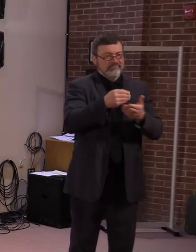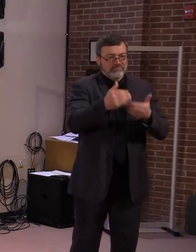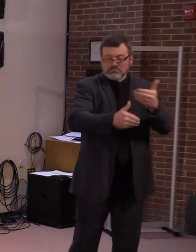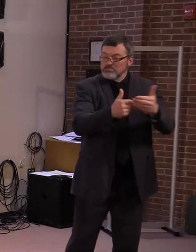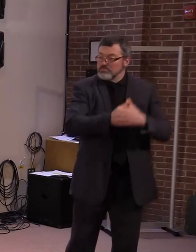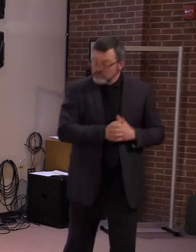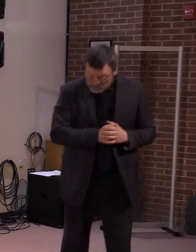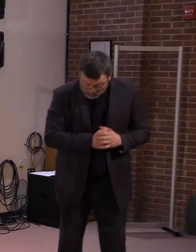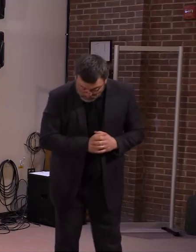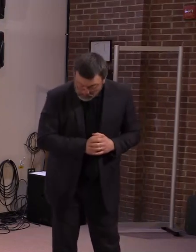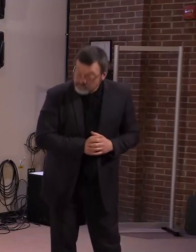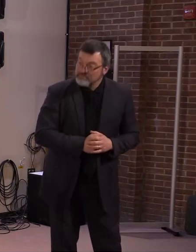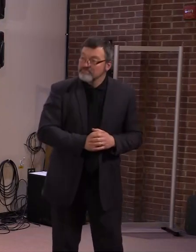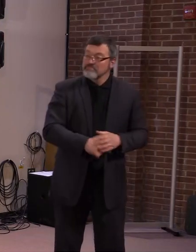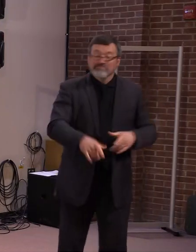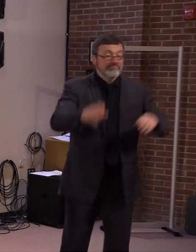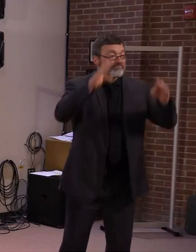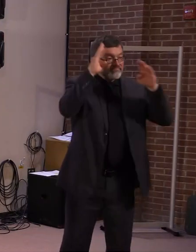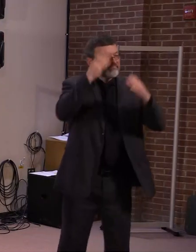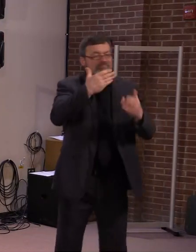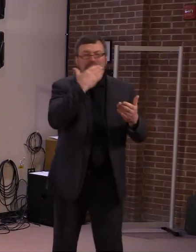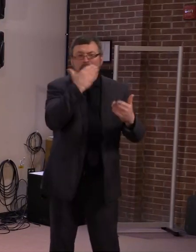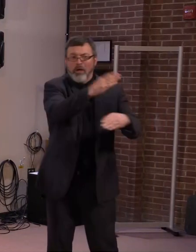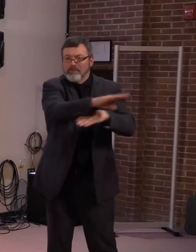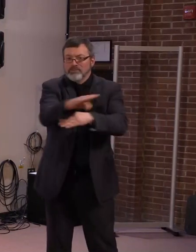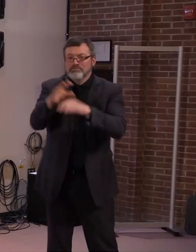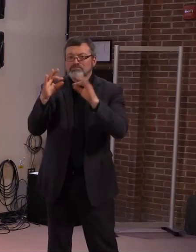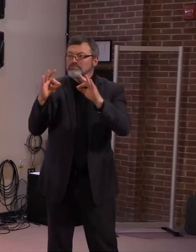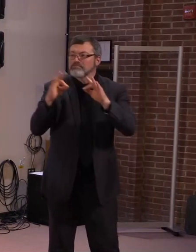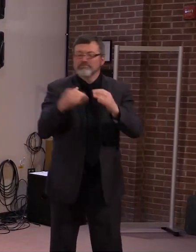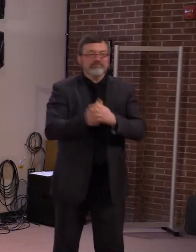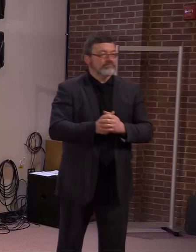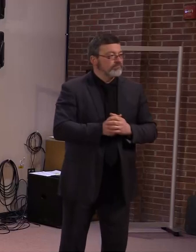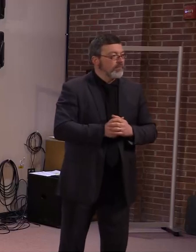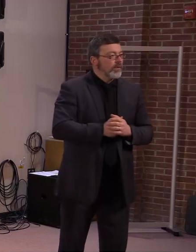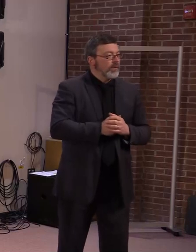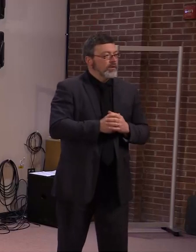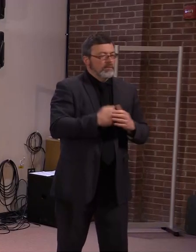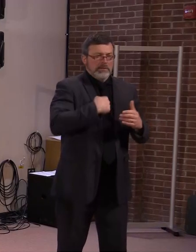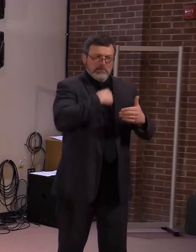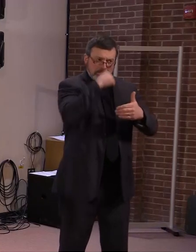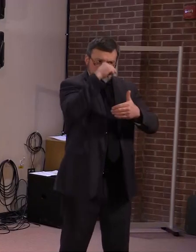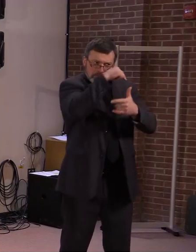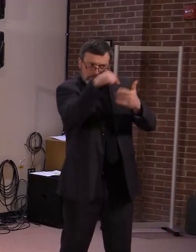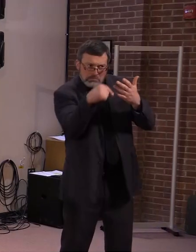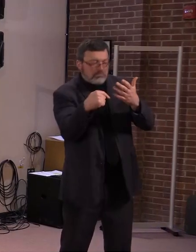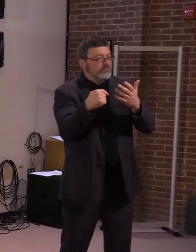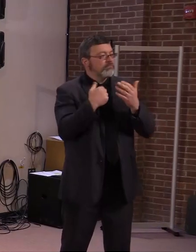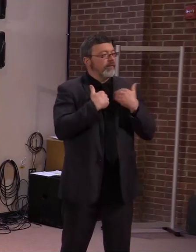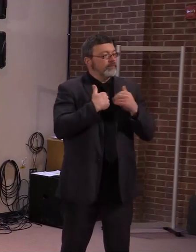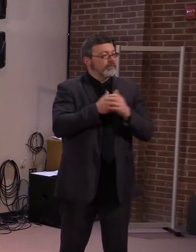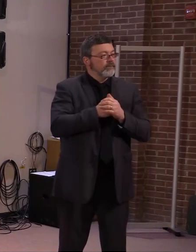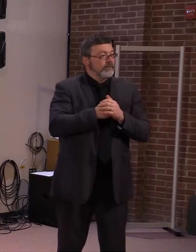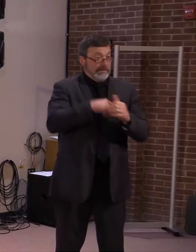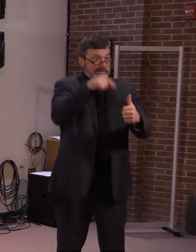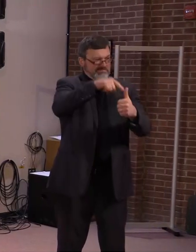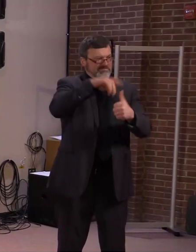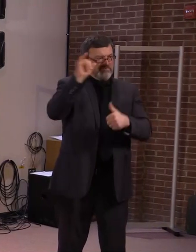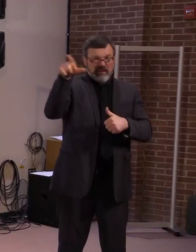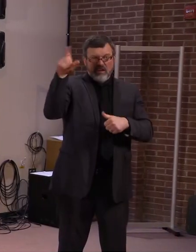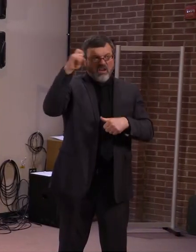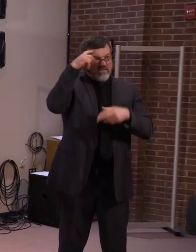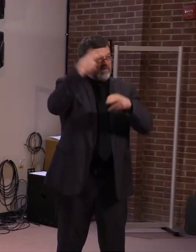Thank you very much, Governor, and good afternoon, everybody. I just wanted to make just a couple of points on the commercial insurance for